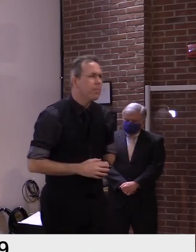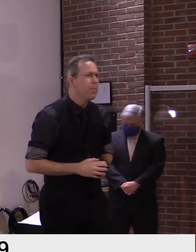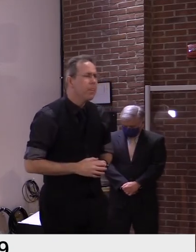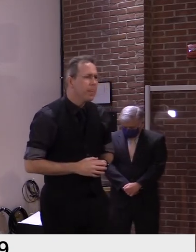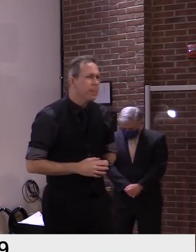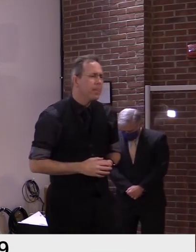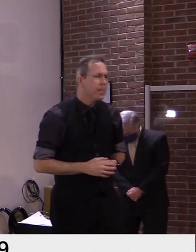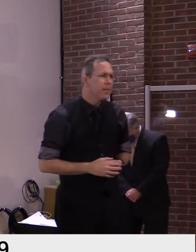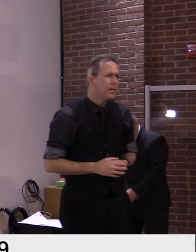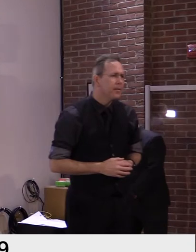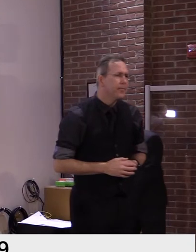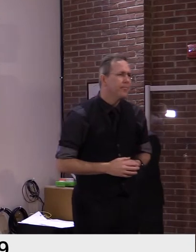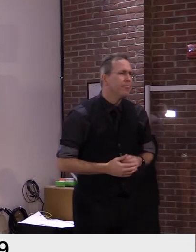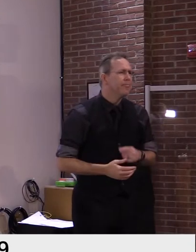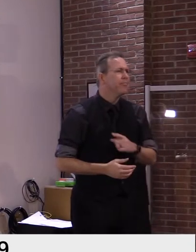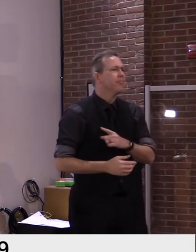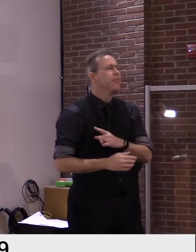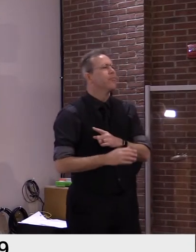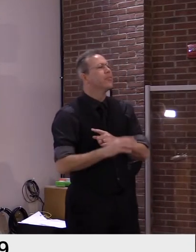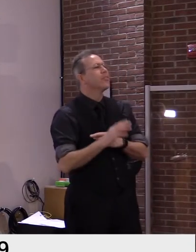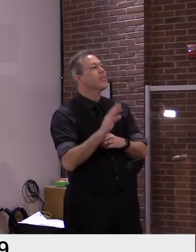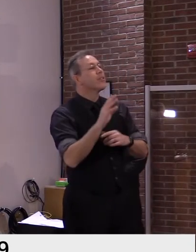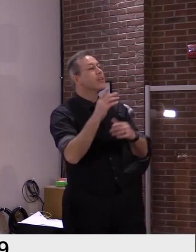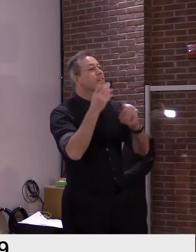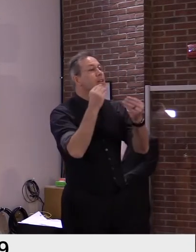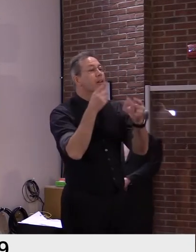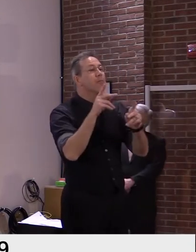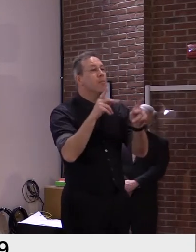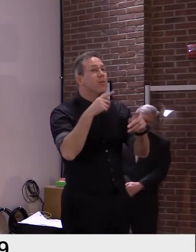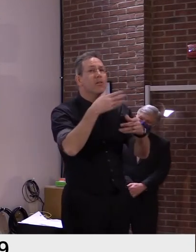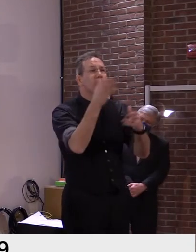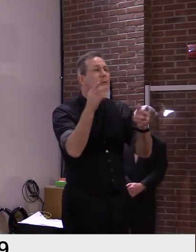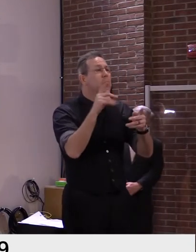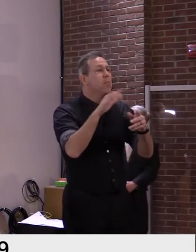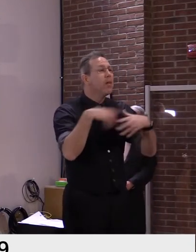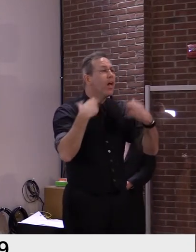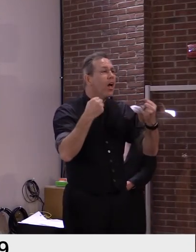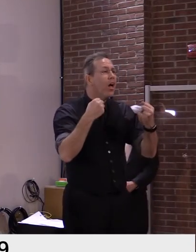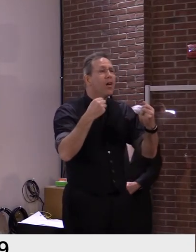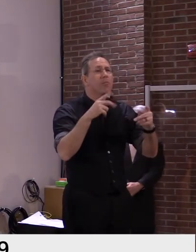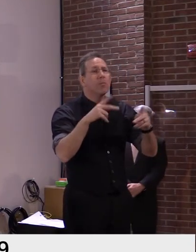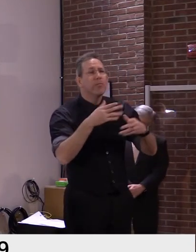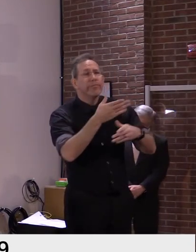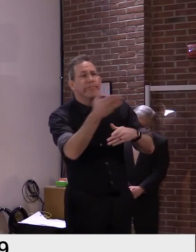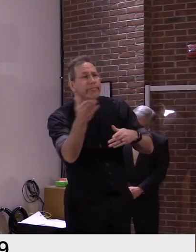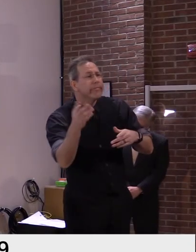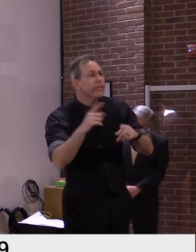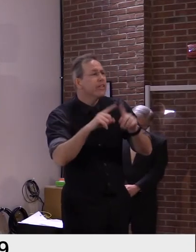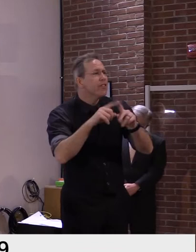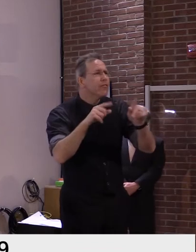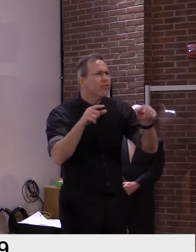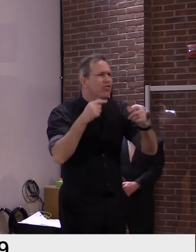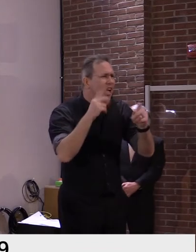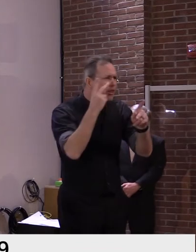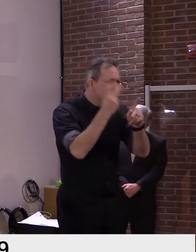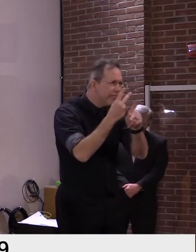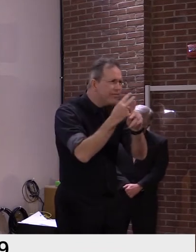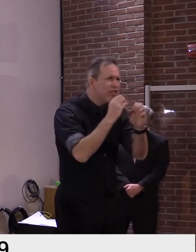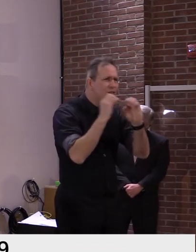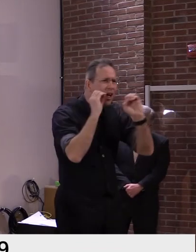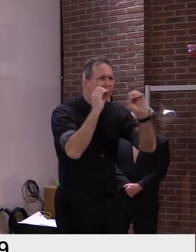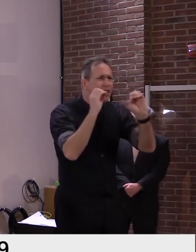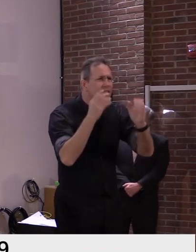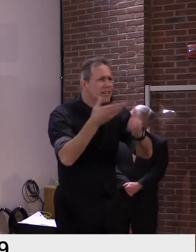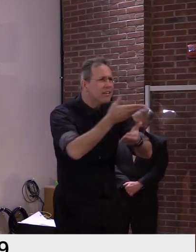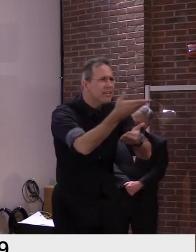people in public health and on the national scene who have really tried to make special efforts, because we all know people are